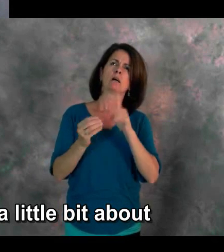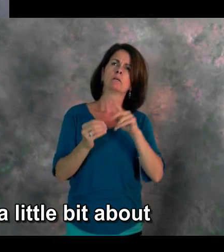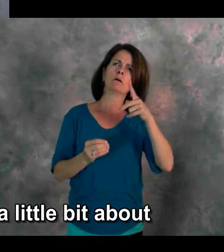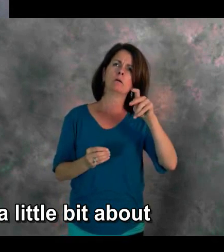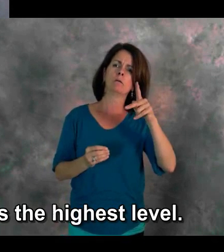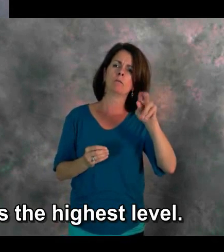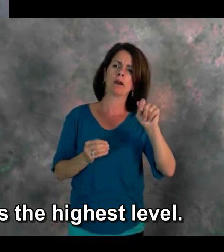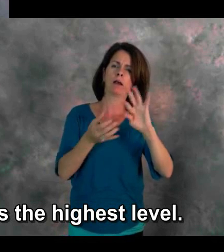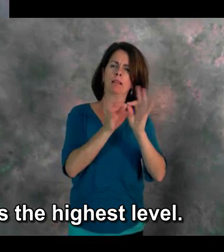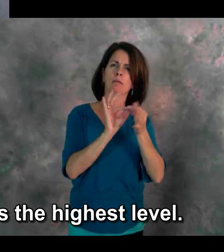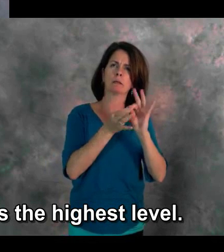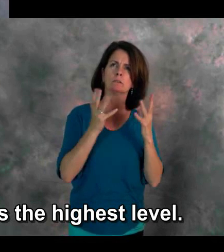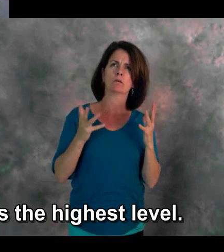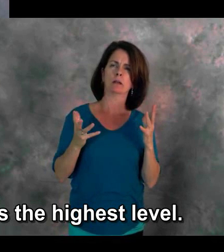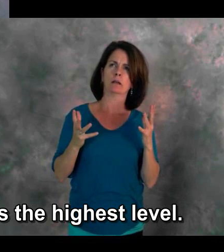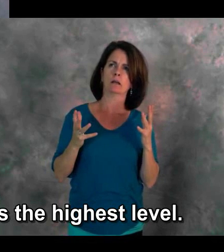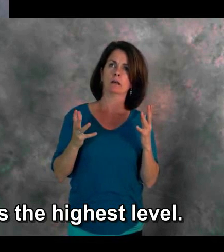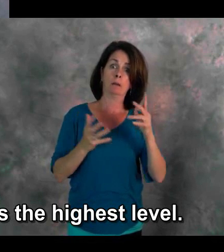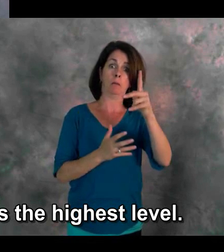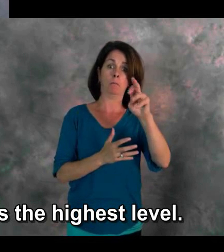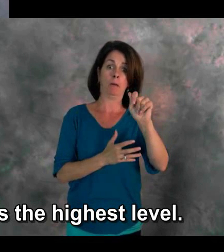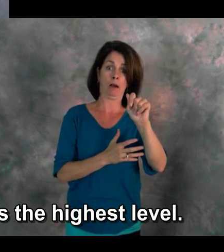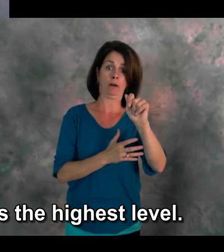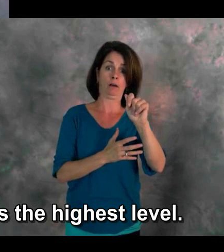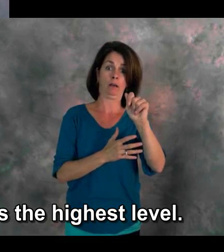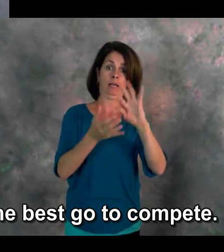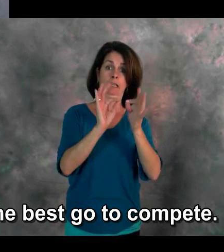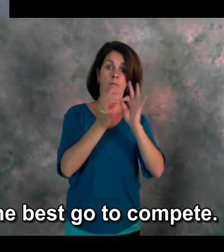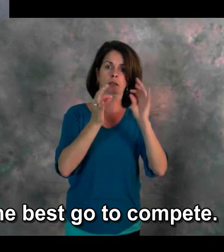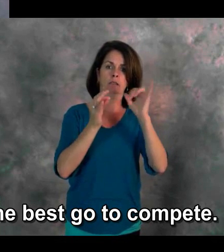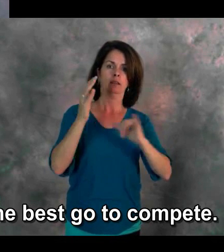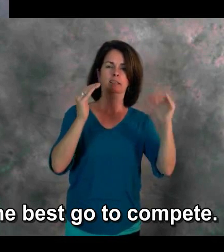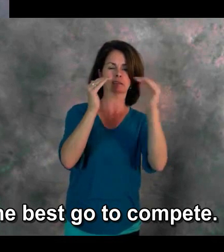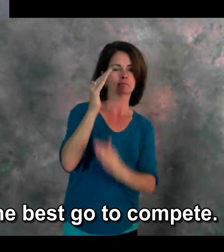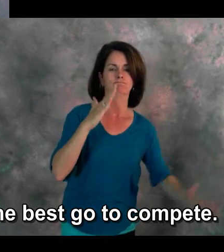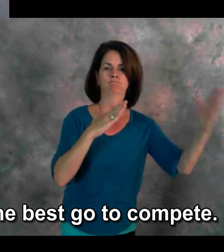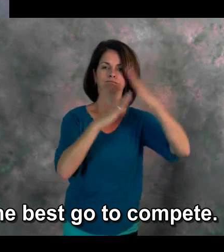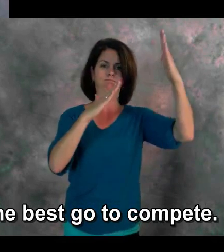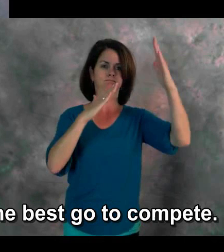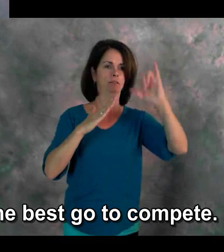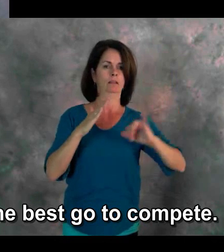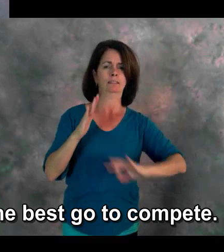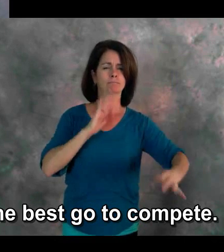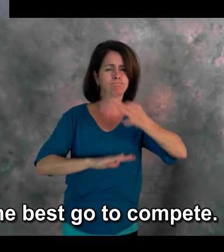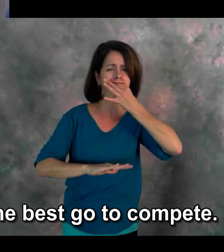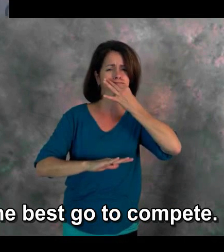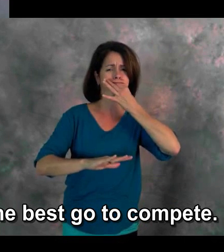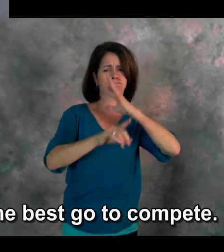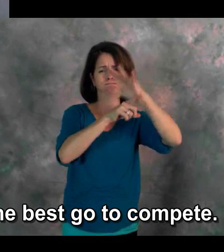I talked a little bit about the Paralympics, and that's the highest level. That's where the best of the best go to